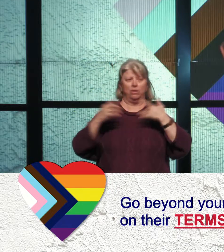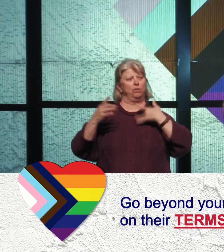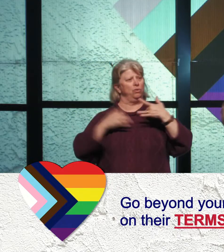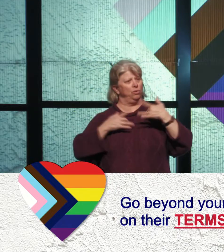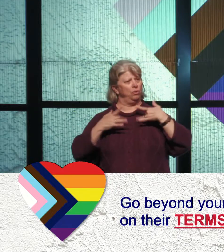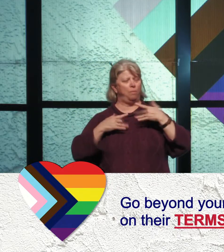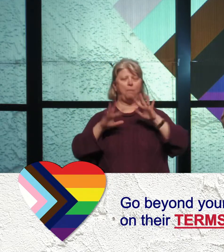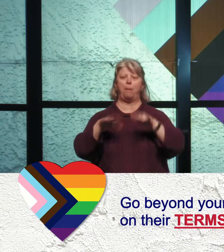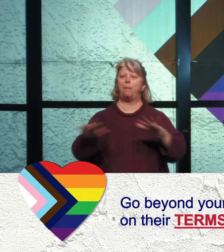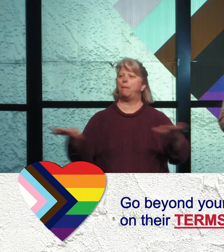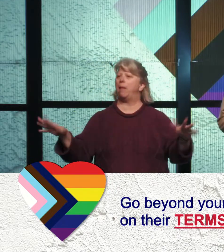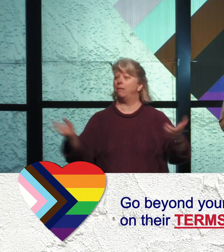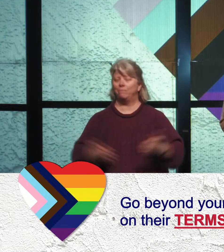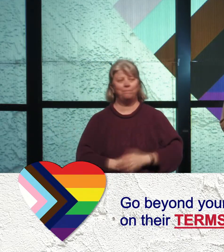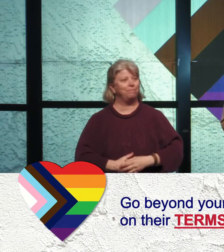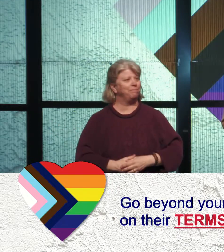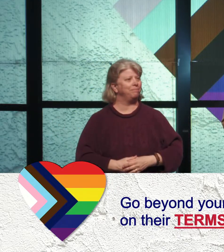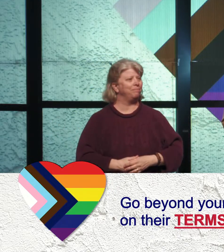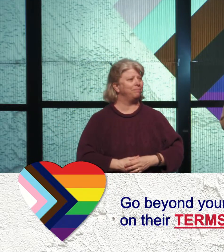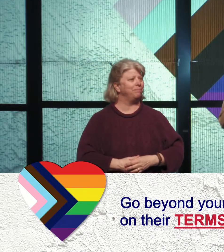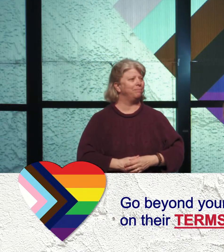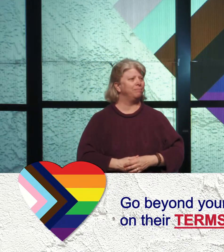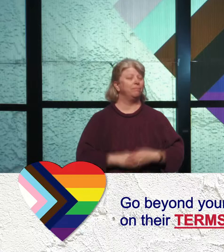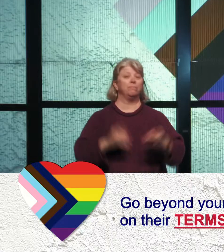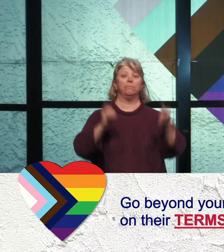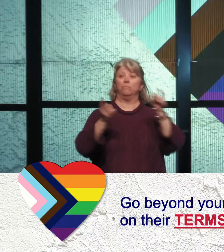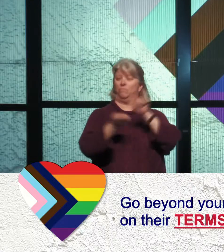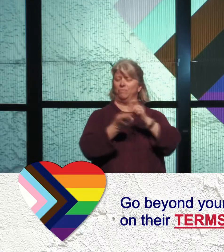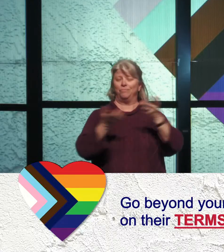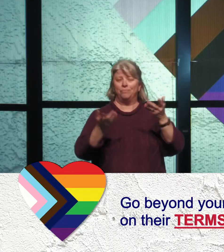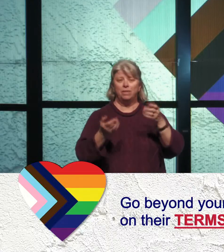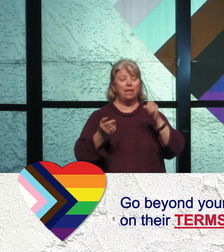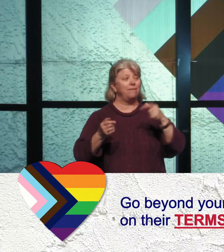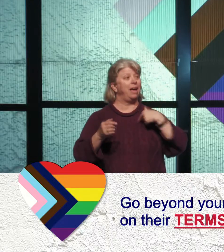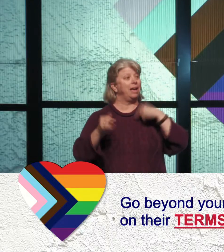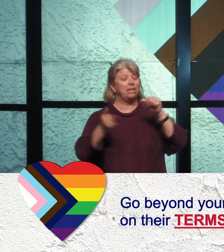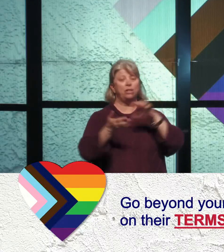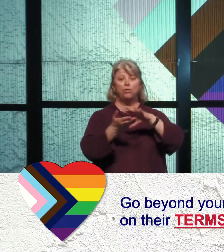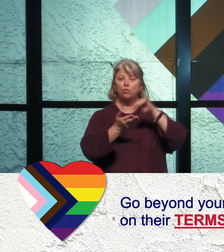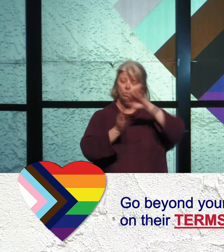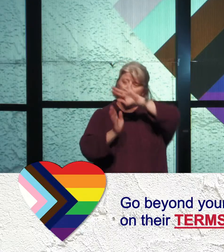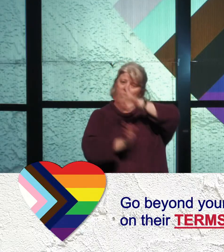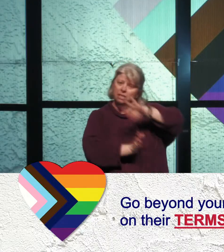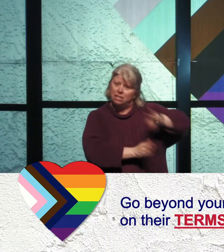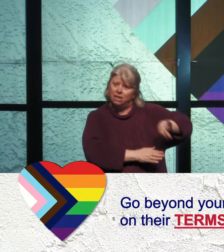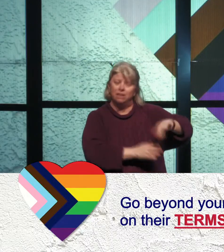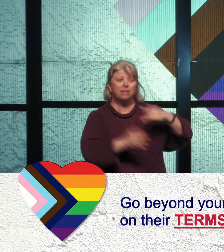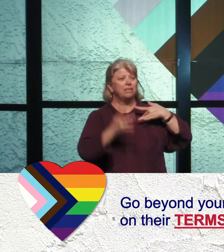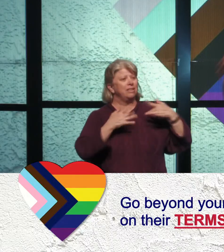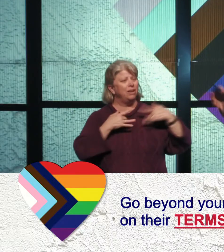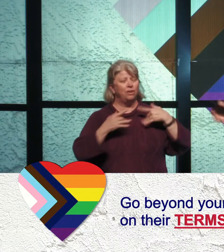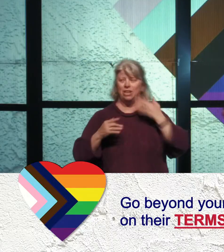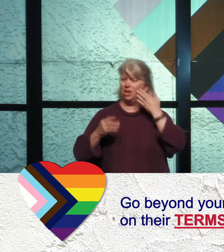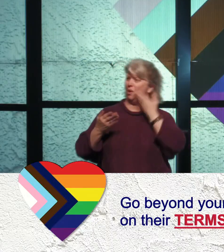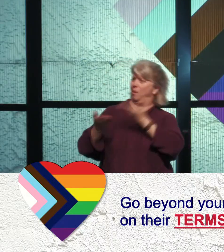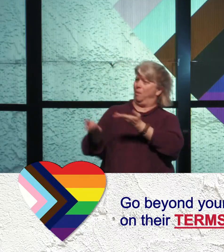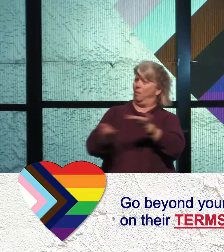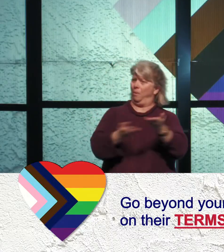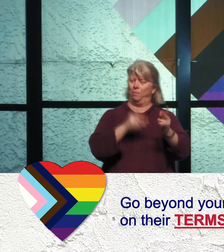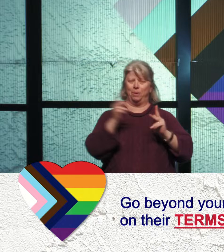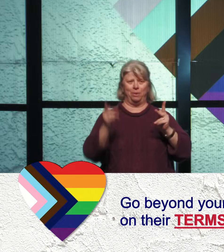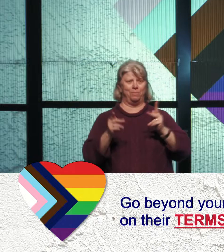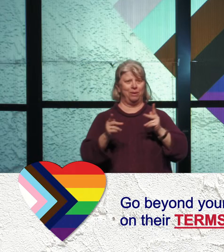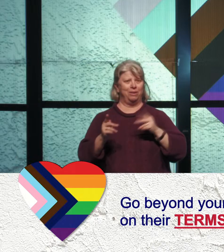blah, blah, blah, blah, blah. So if I can learn to set aside these concerns and just get to know people on their